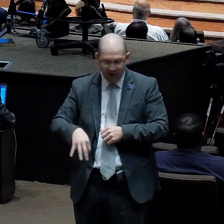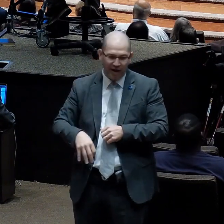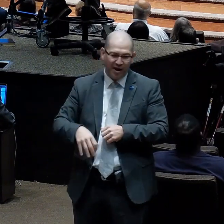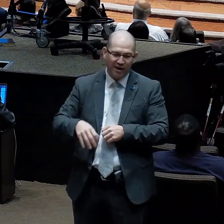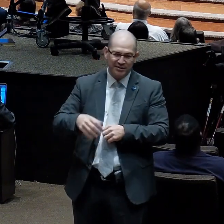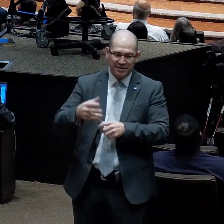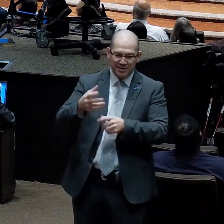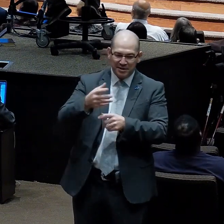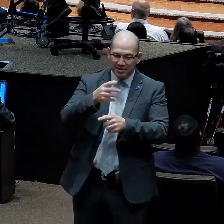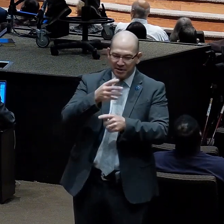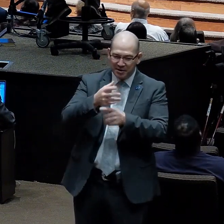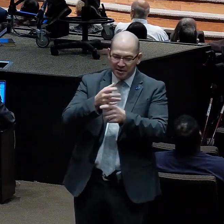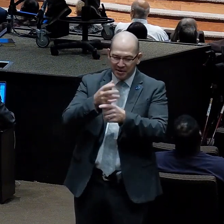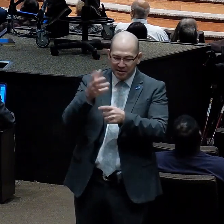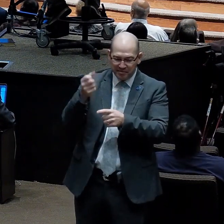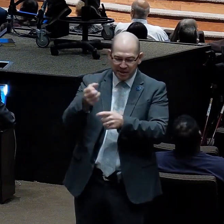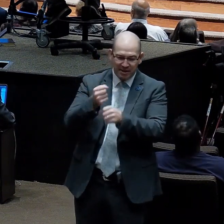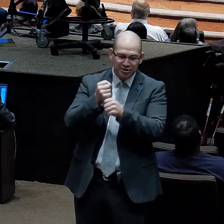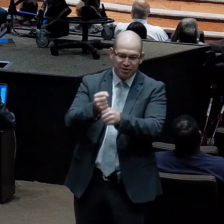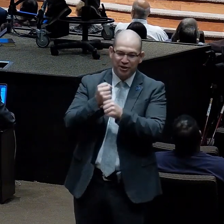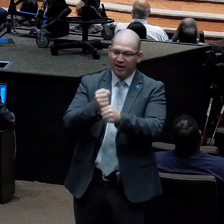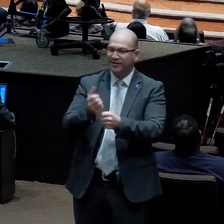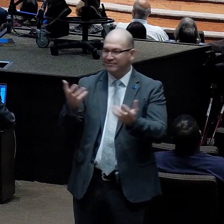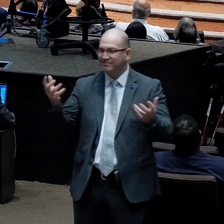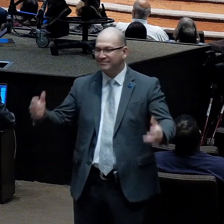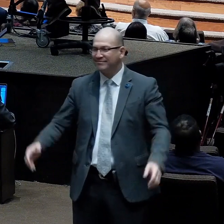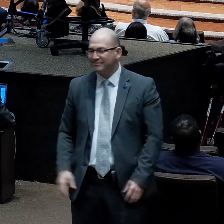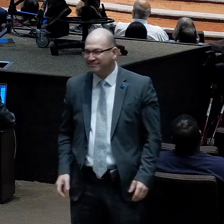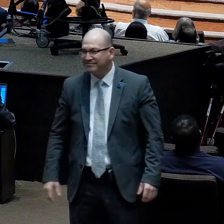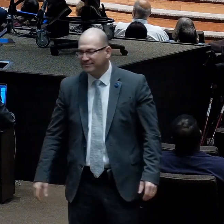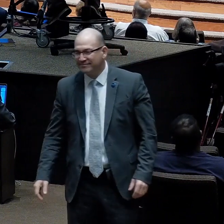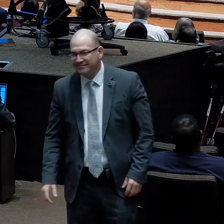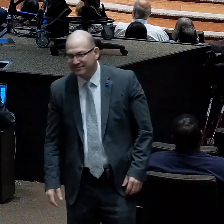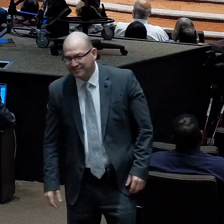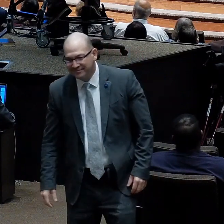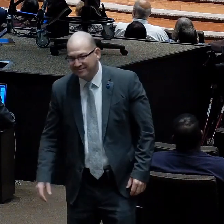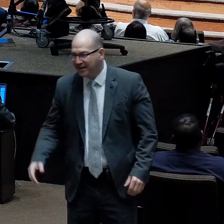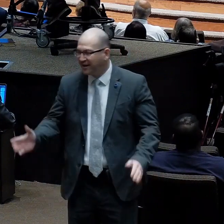Just saying. We were on hallelujah ground.